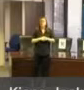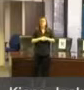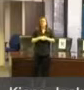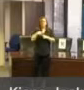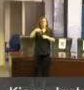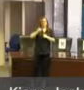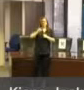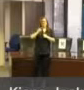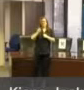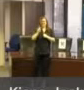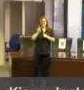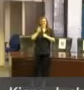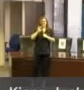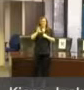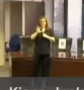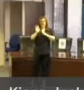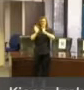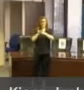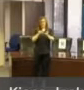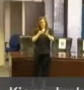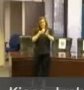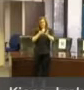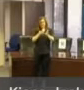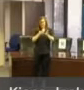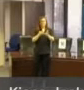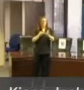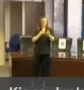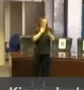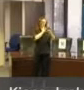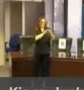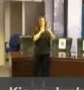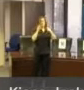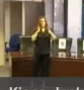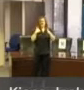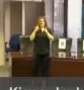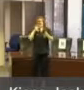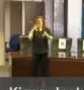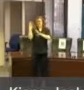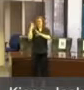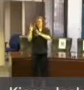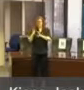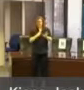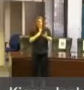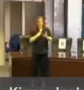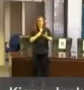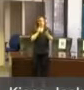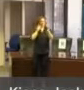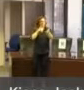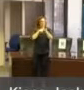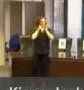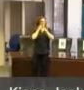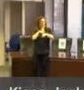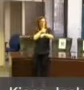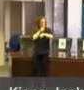the disaster plan that is already required for certain facilities for long-term care facilities must